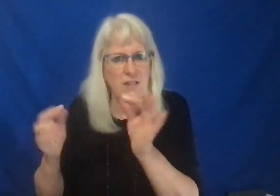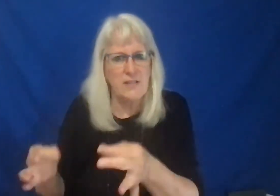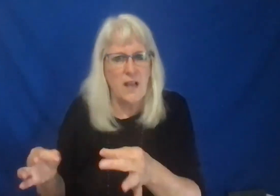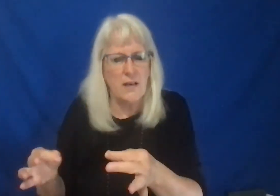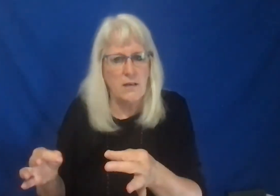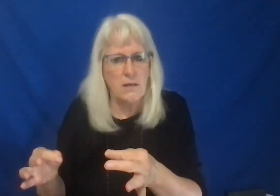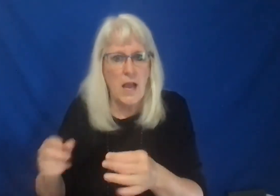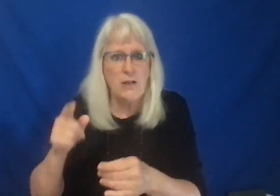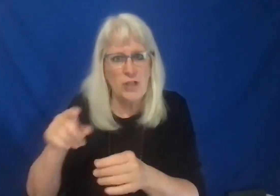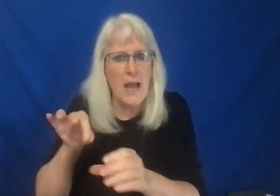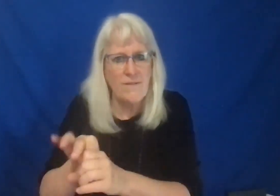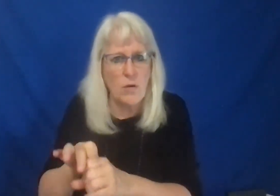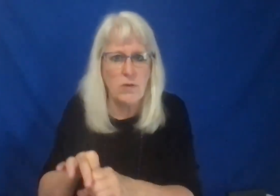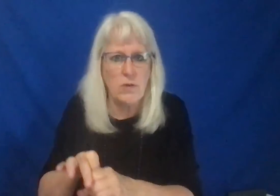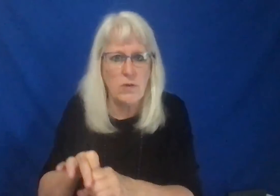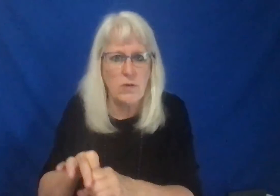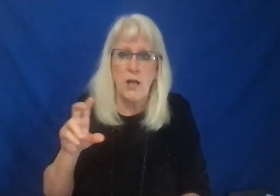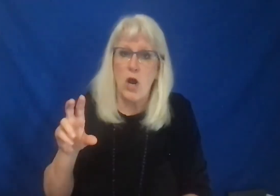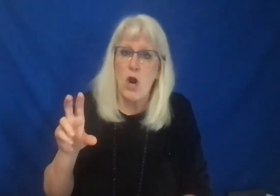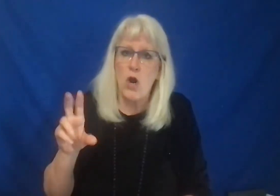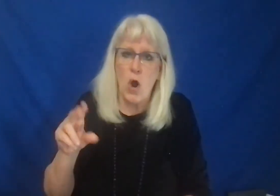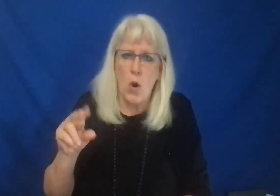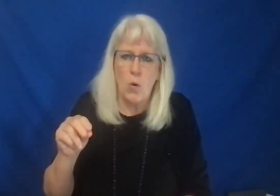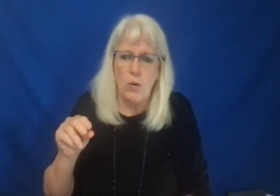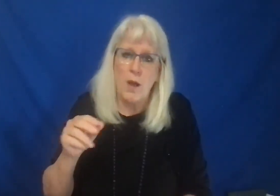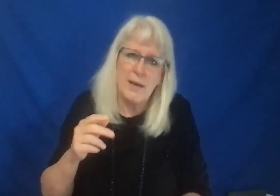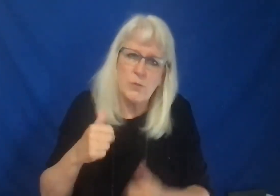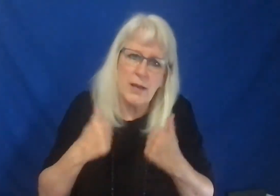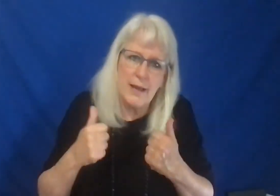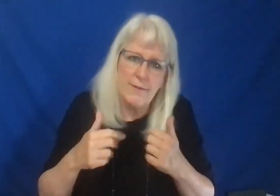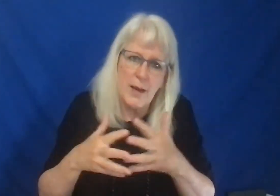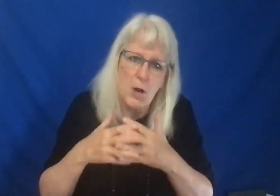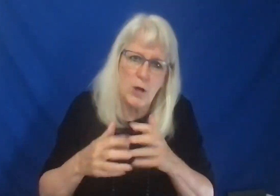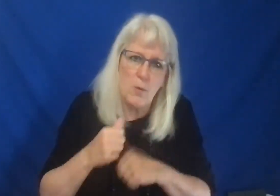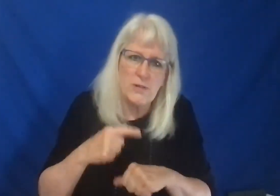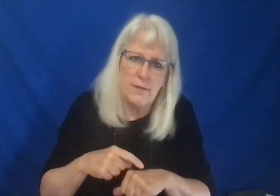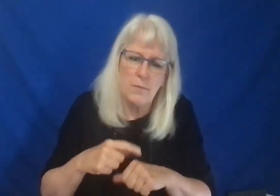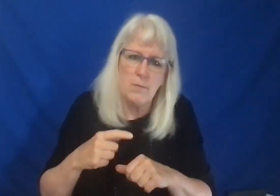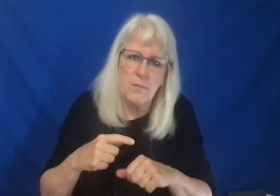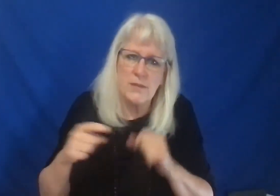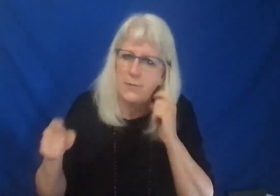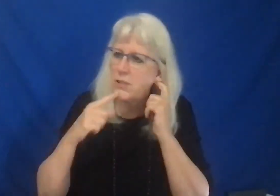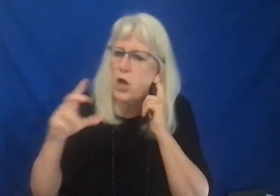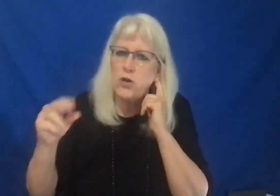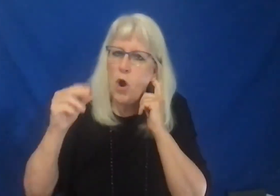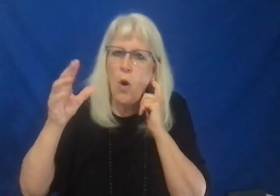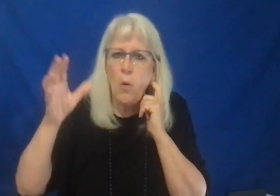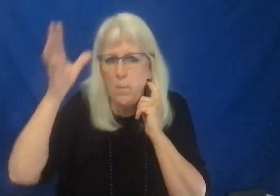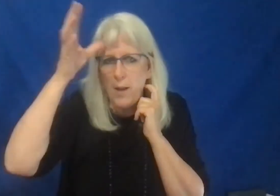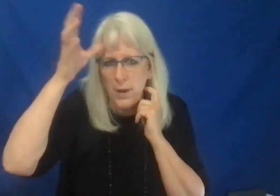vote, and she said, no, Papa, you know, because we live in America most of the year. She said, I don't get to see you that much. And so I would like it if we compromised and